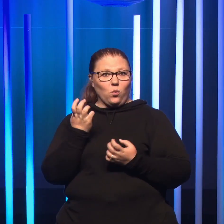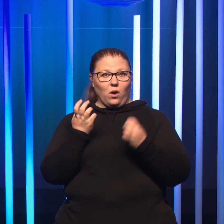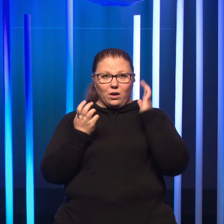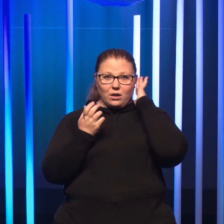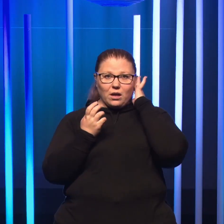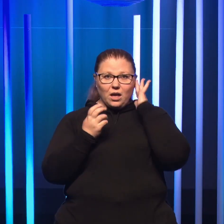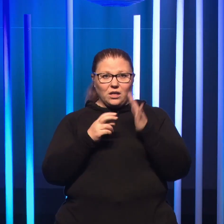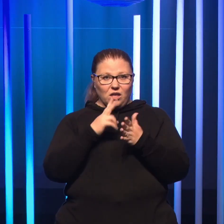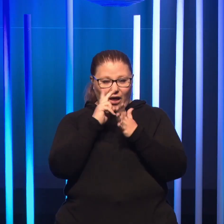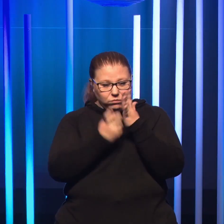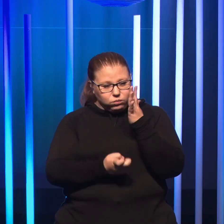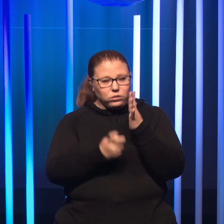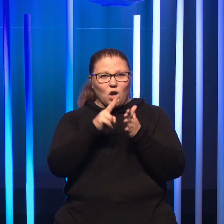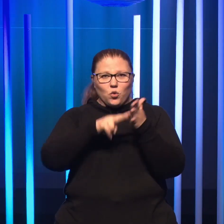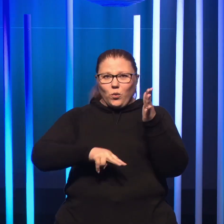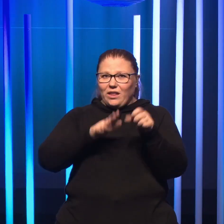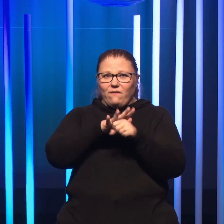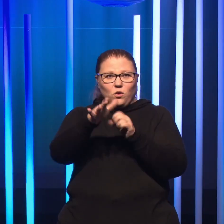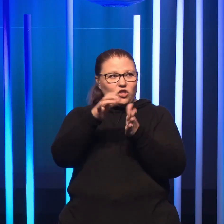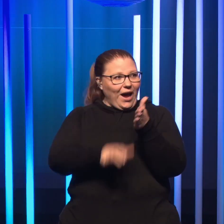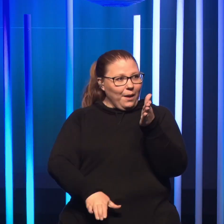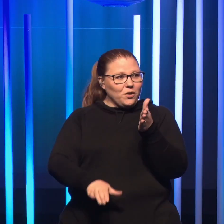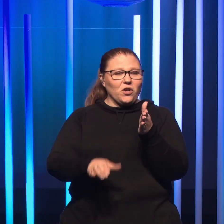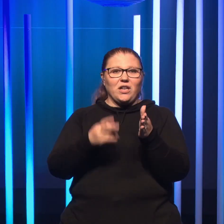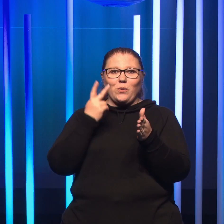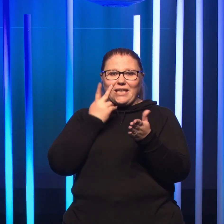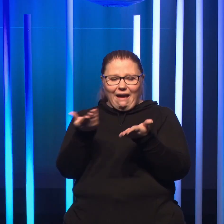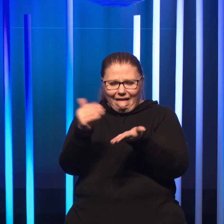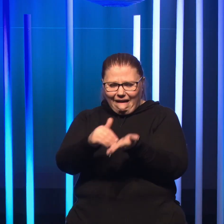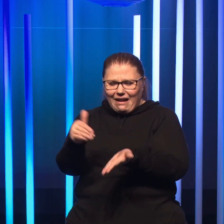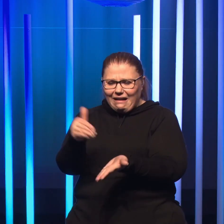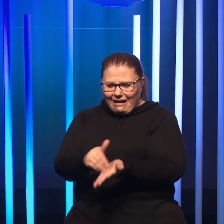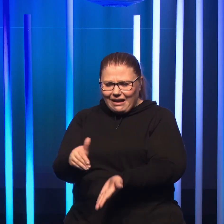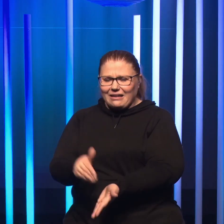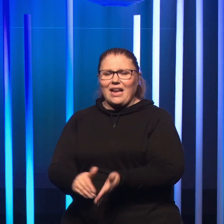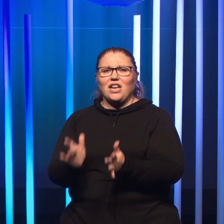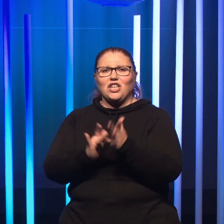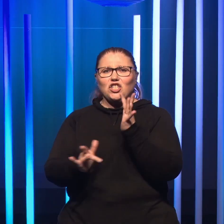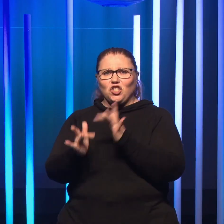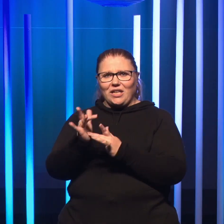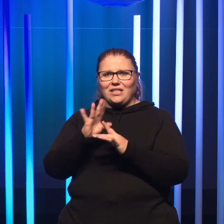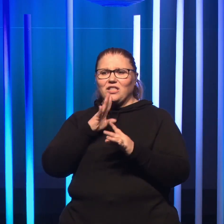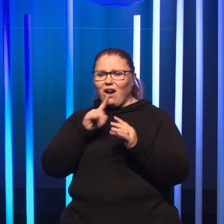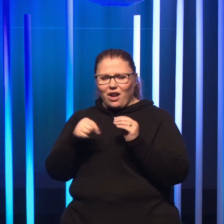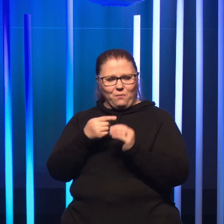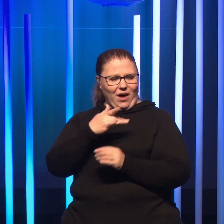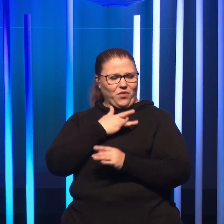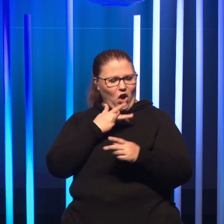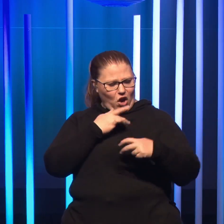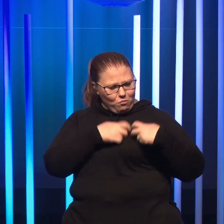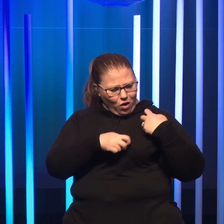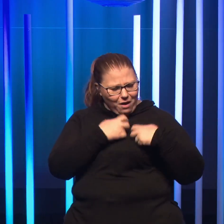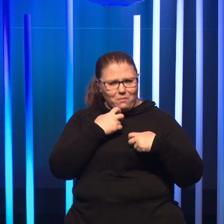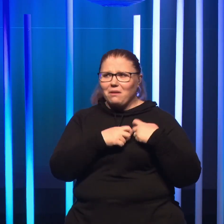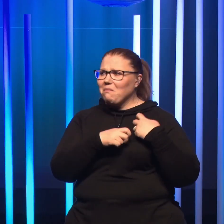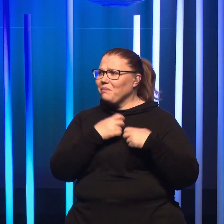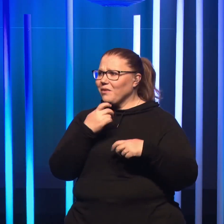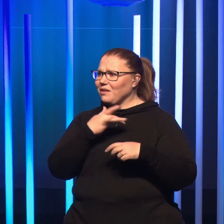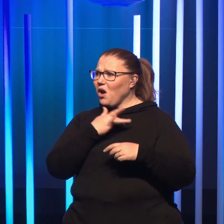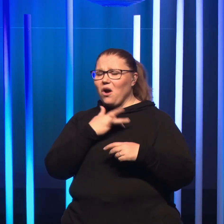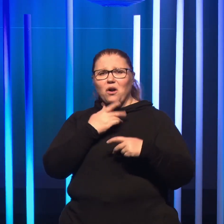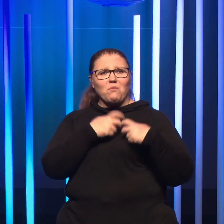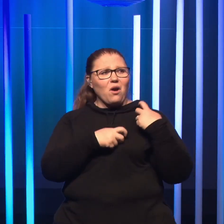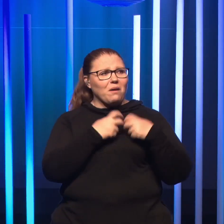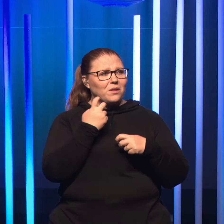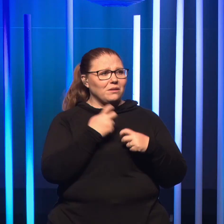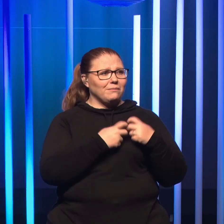dive into it, read all of Mark chapter 7, and you'll see like over and over again, Jesus is just talking about there's a heart problem. There's a heart